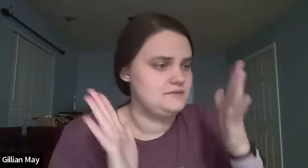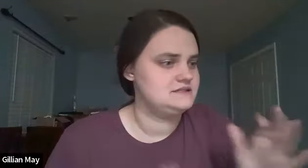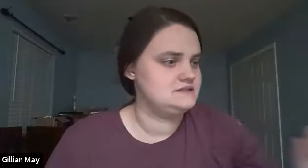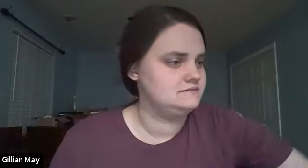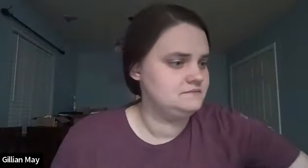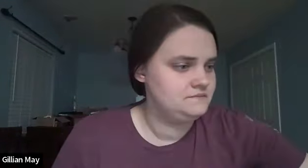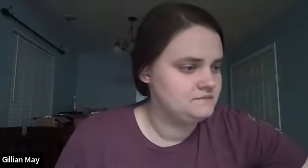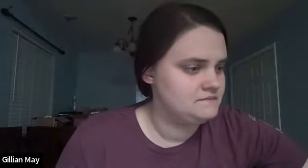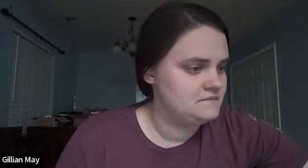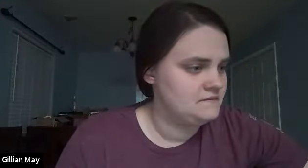Therapist.